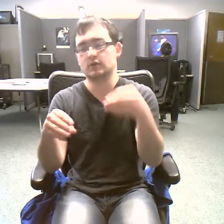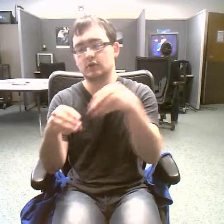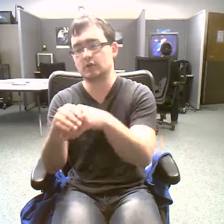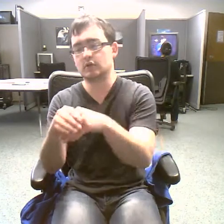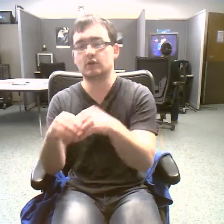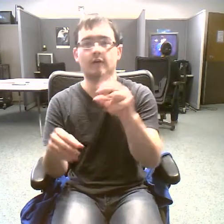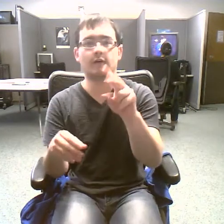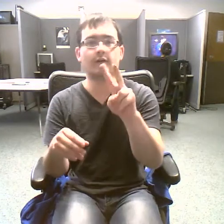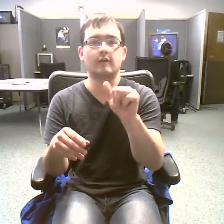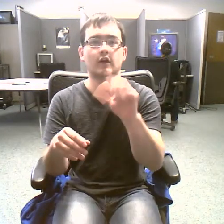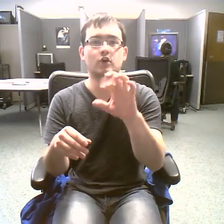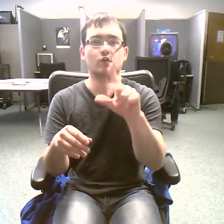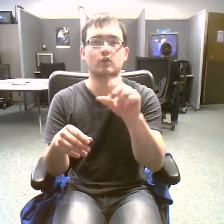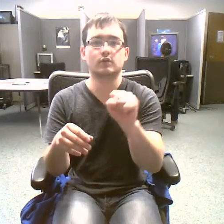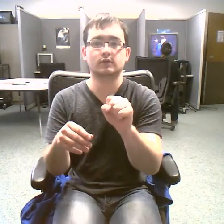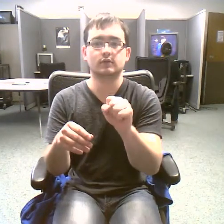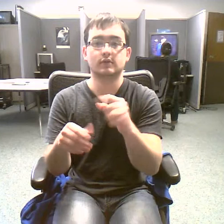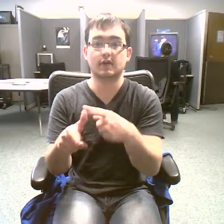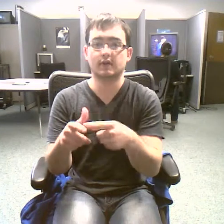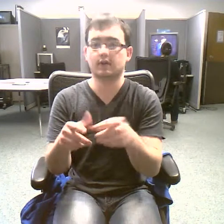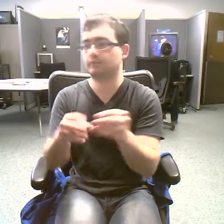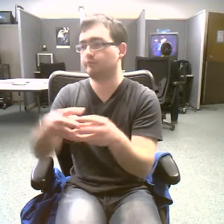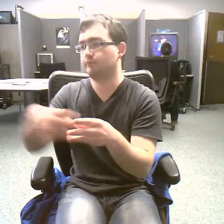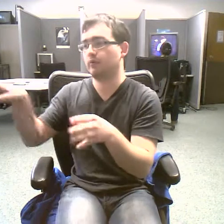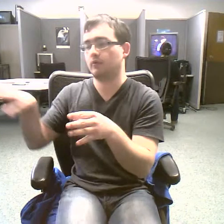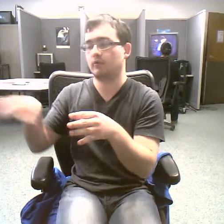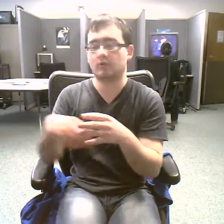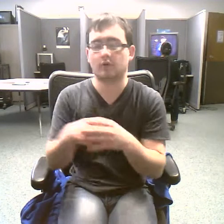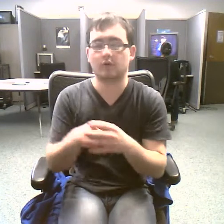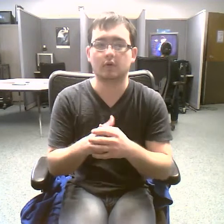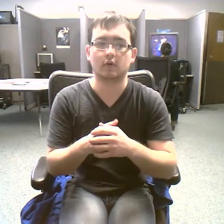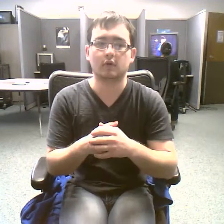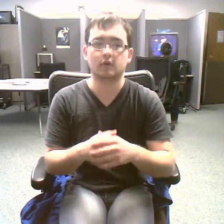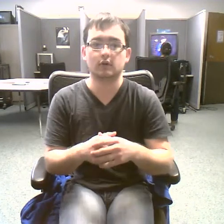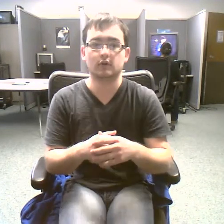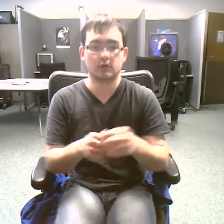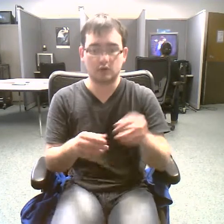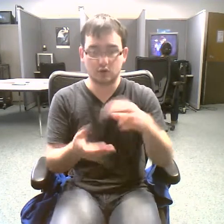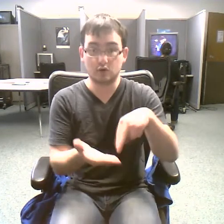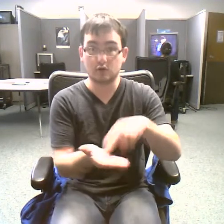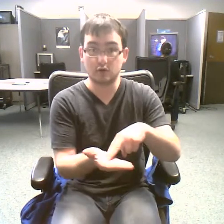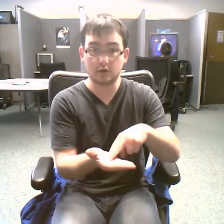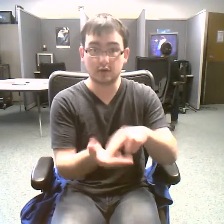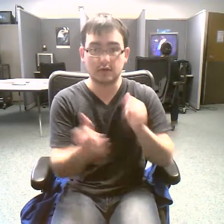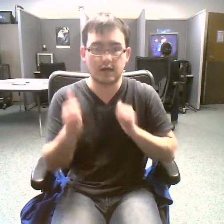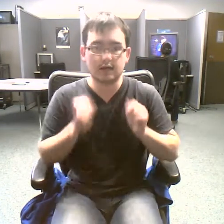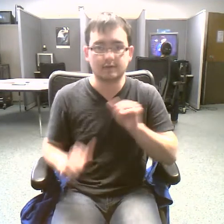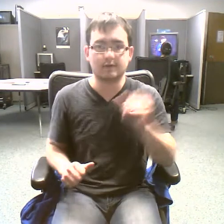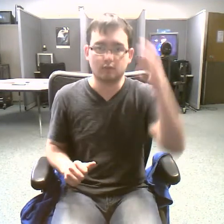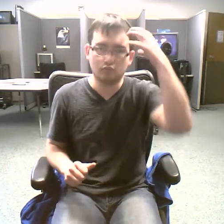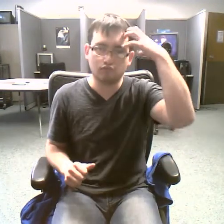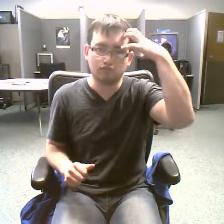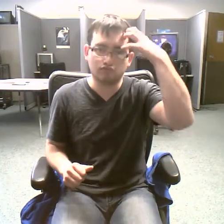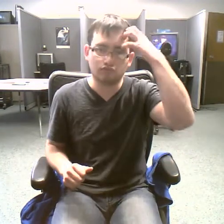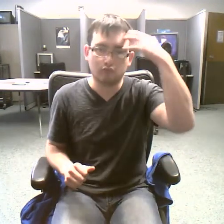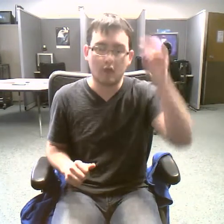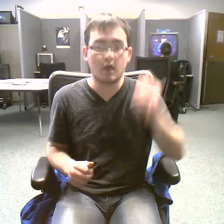The cell nucleus acts like the brain of the cell. It helps control eating, movement, and